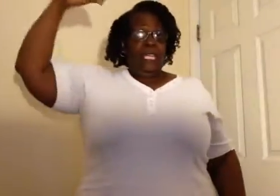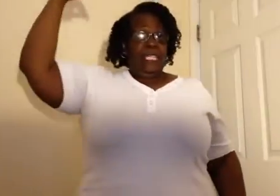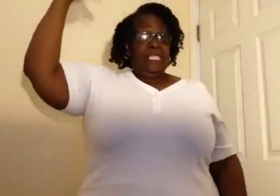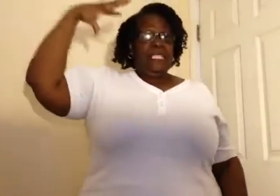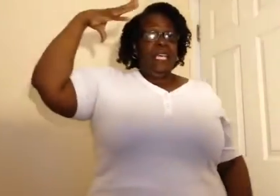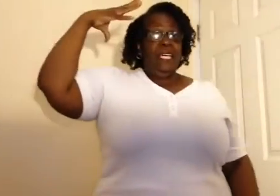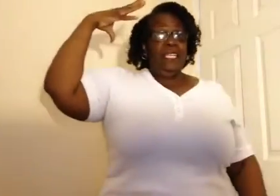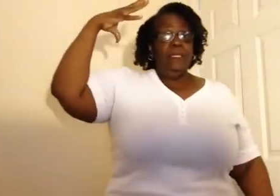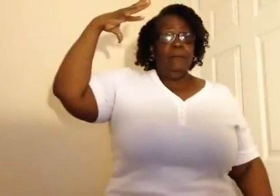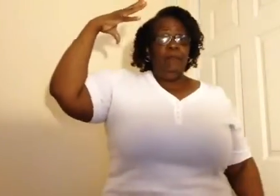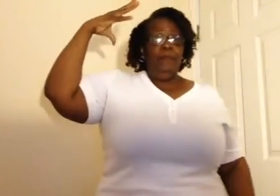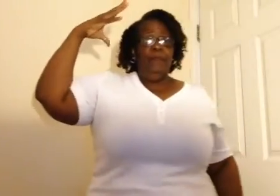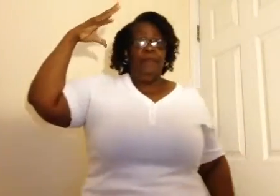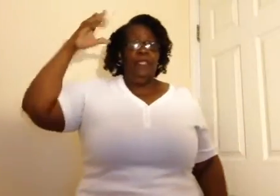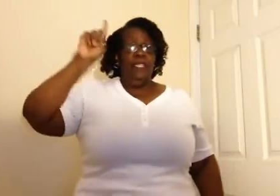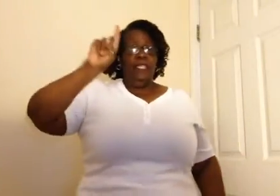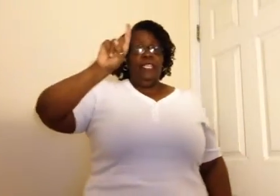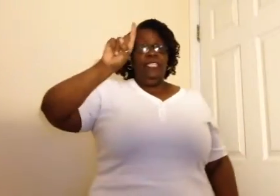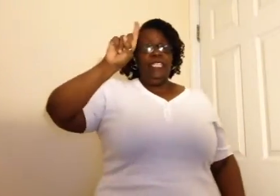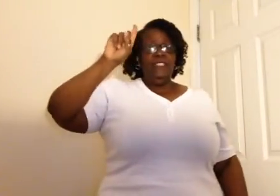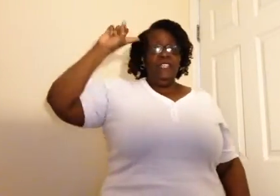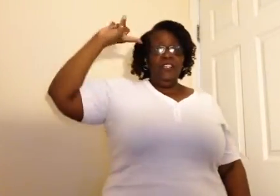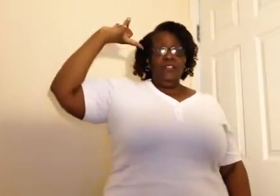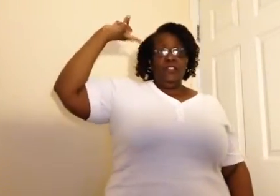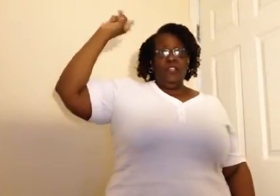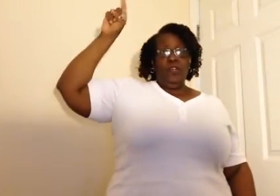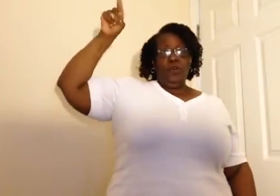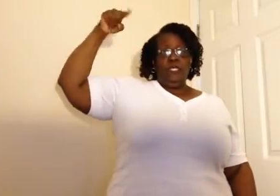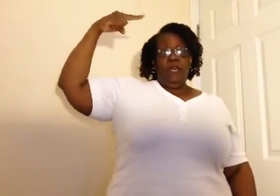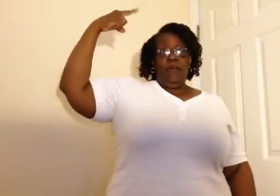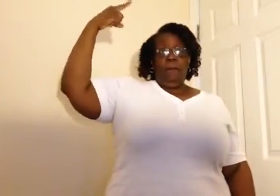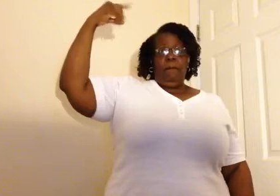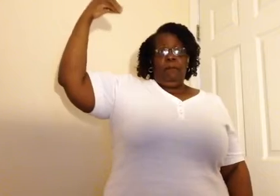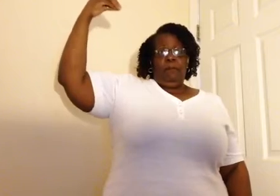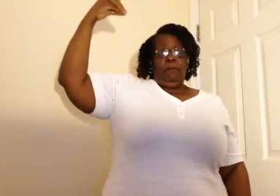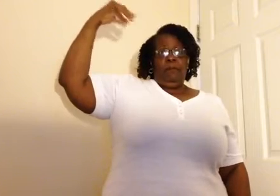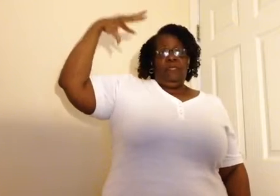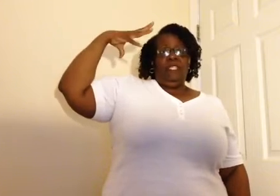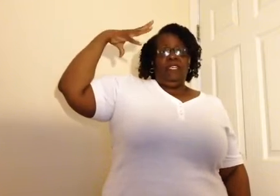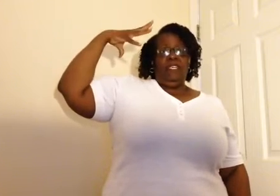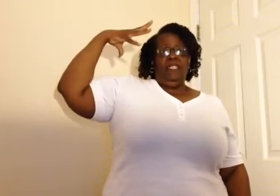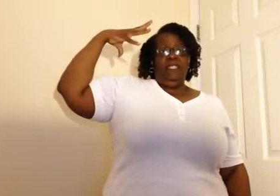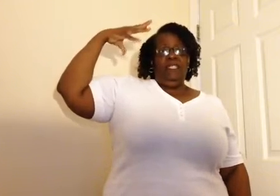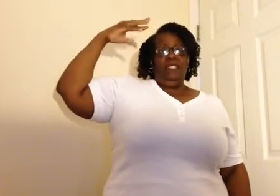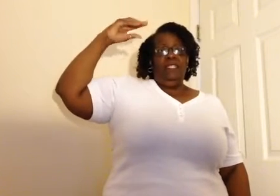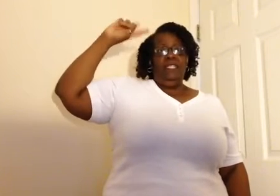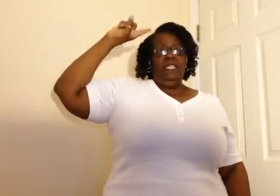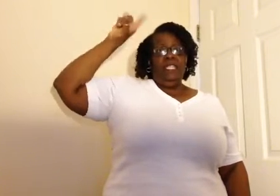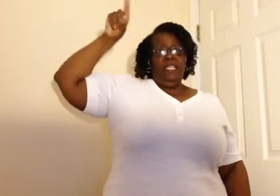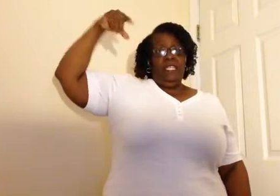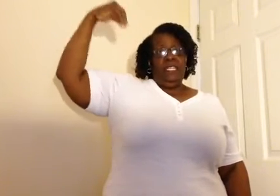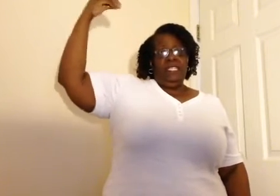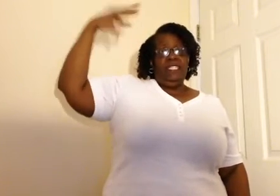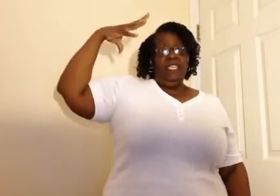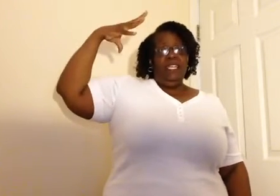Sun. Index finger goes up. Sun. Sun.